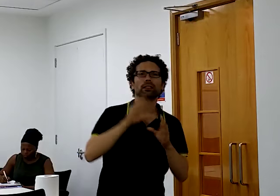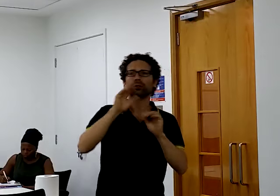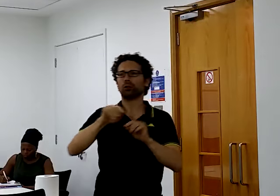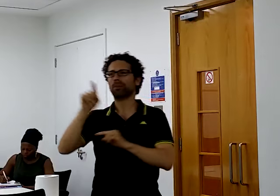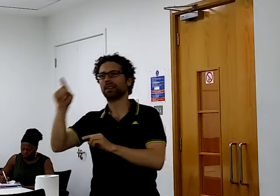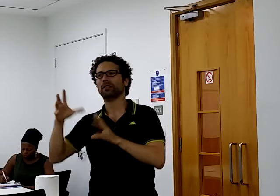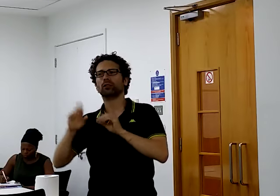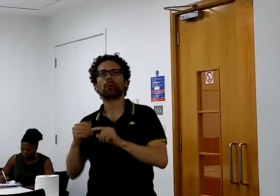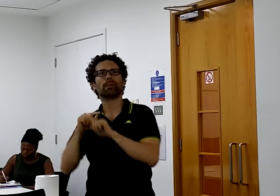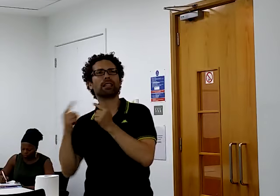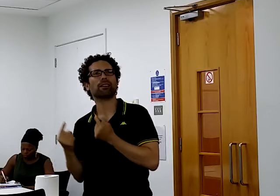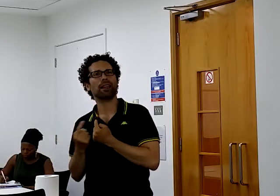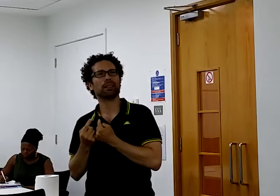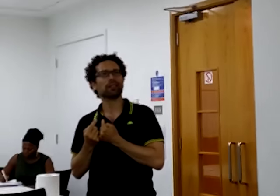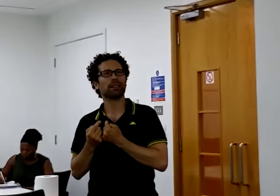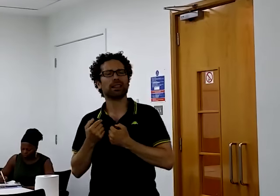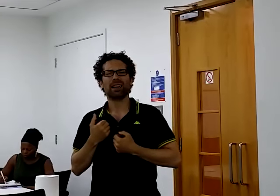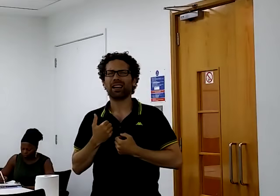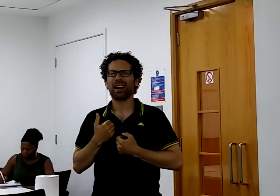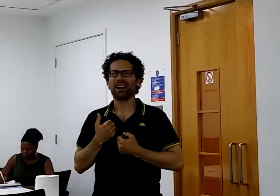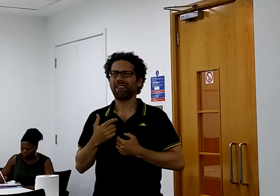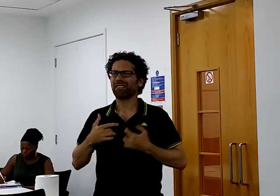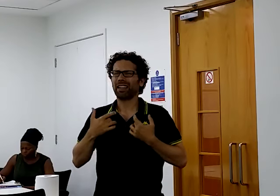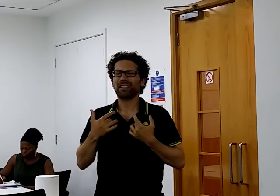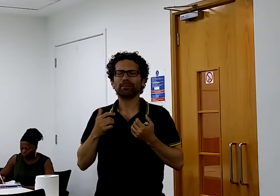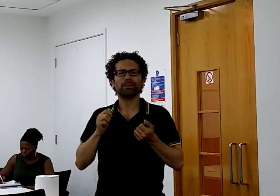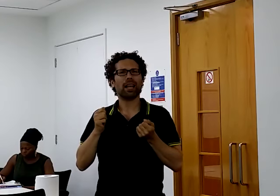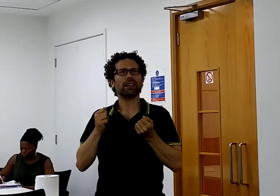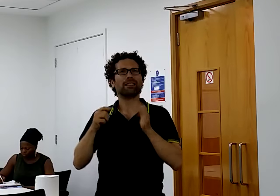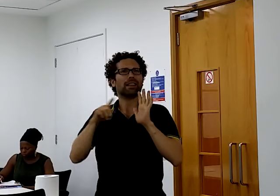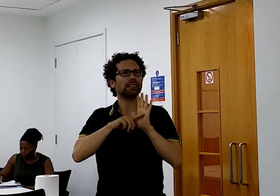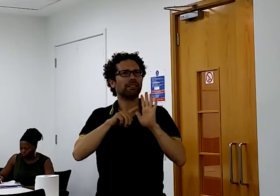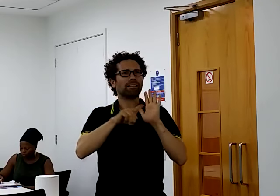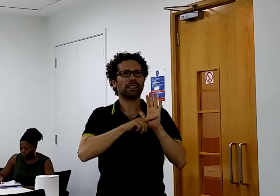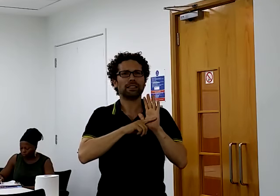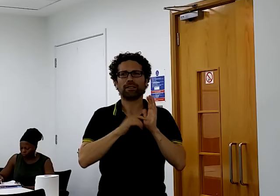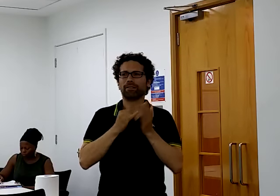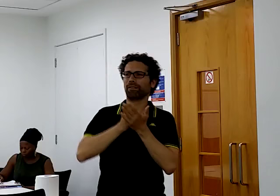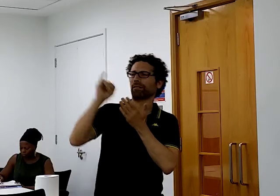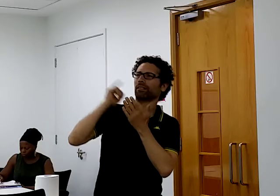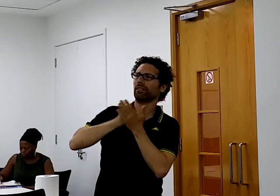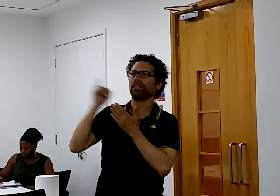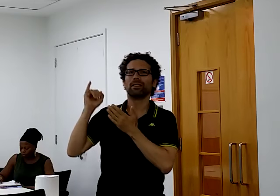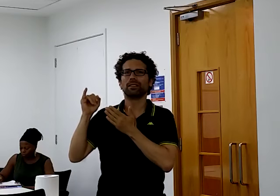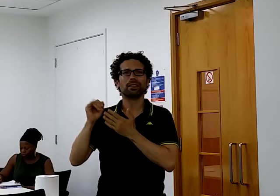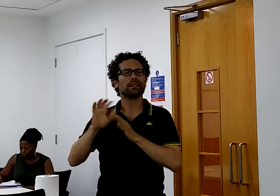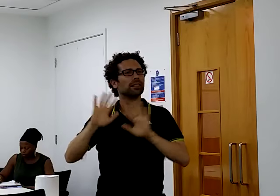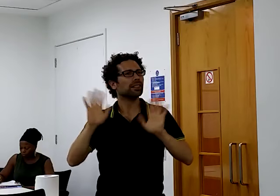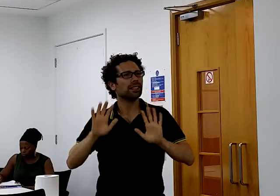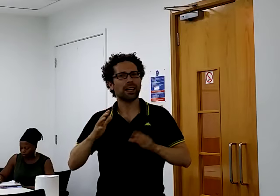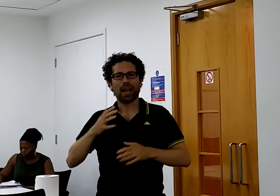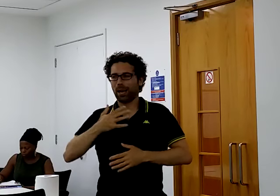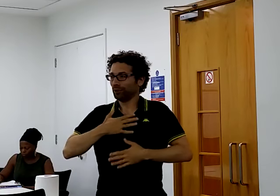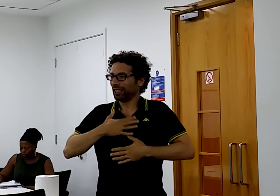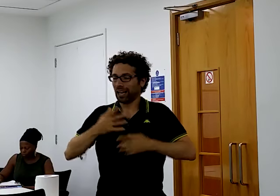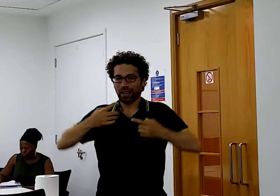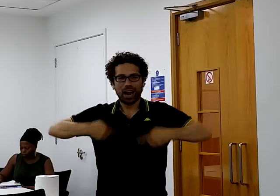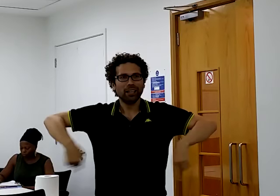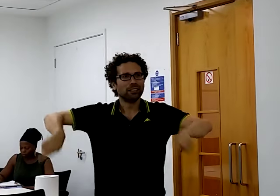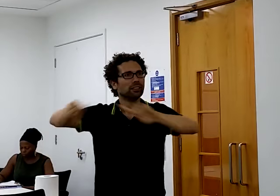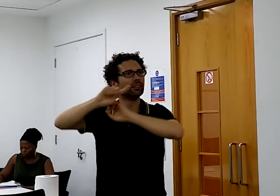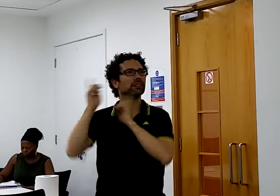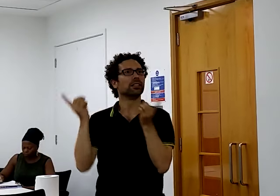And lots of people have been campaigning about the government stopping this, stopping that, and all that. And it's all like very from a